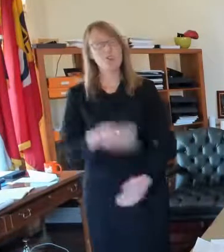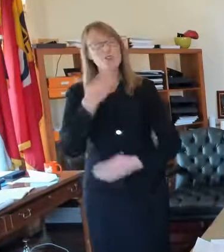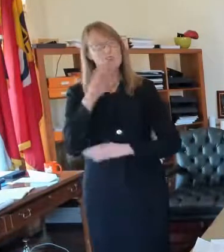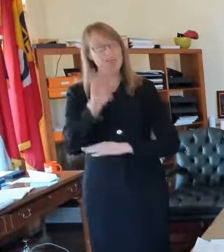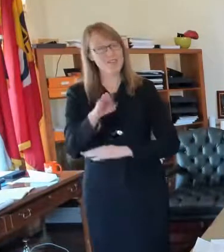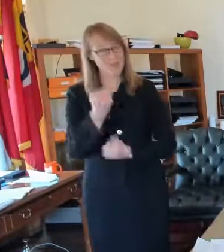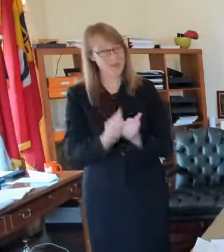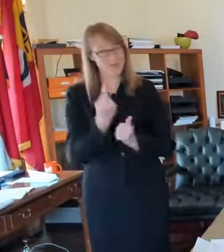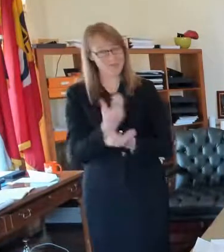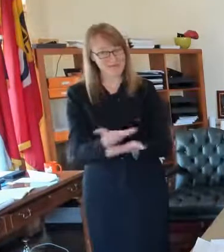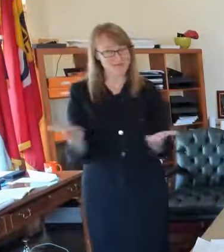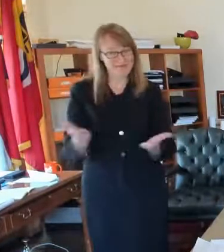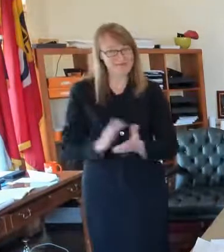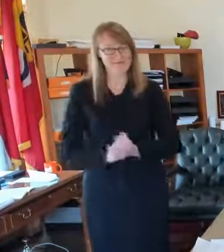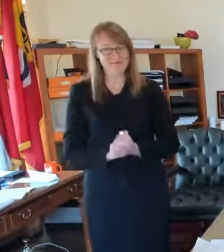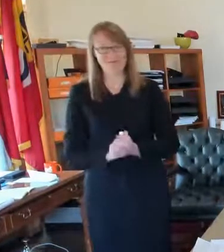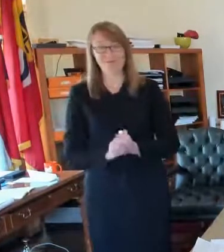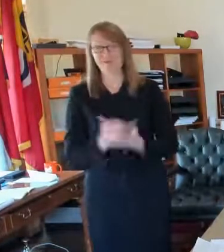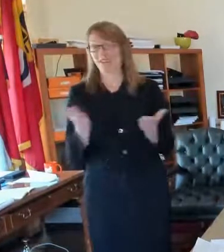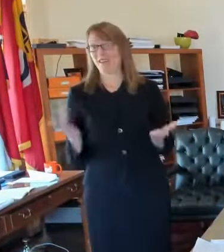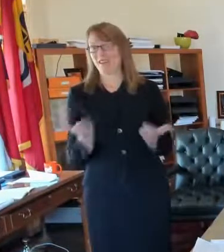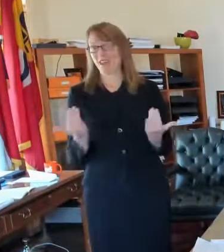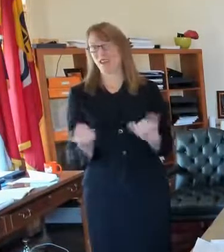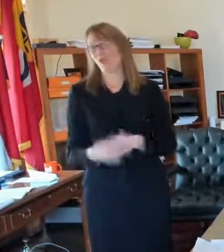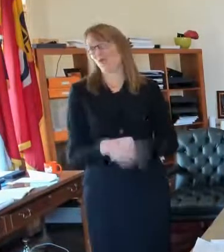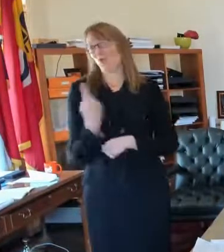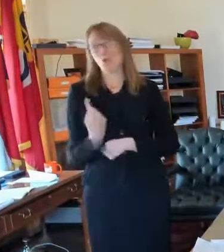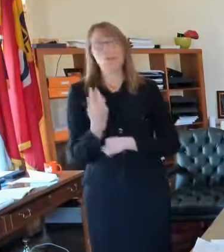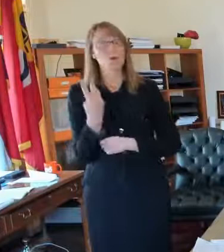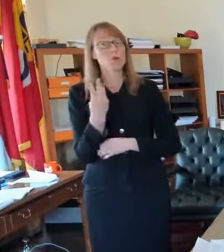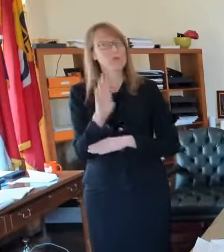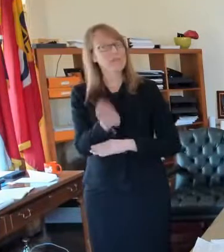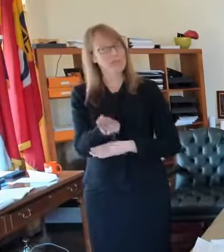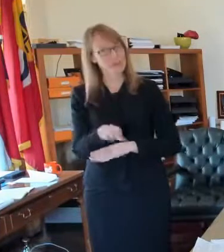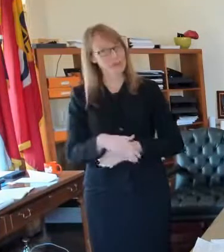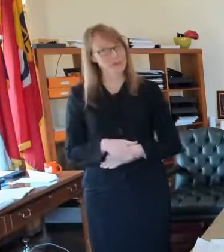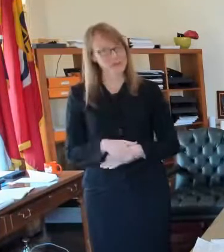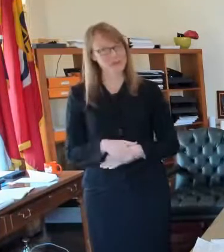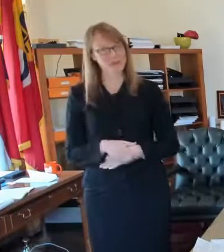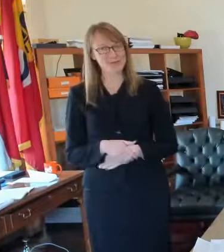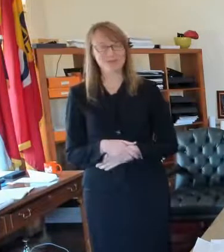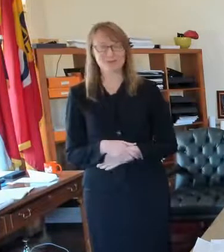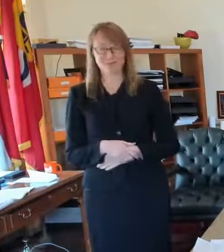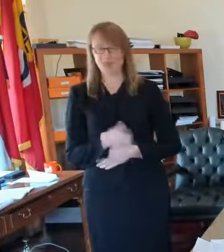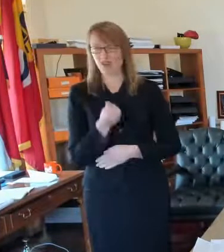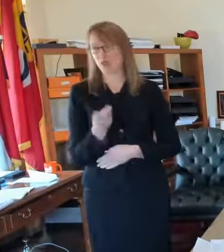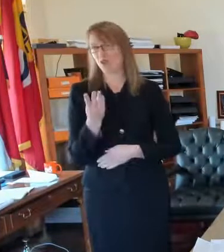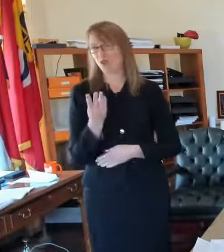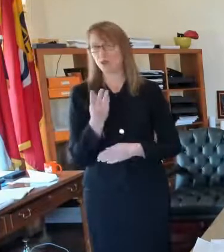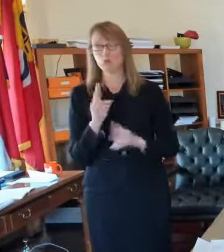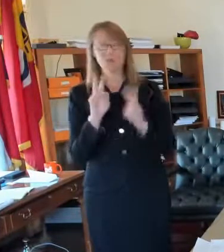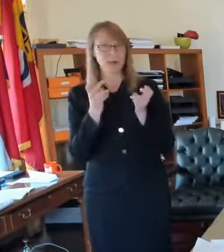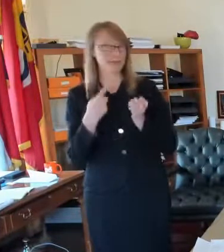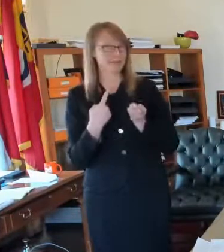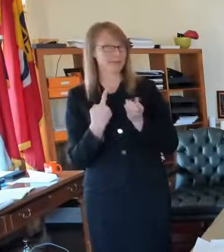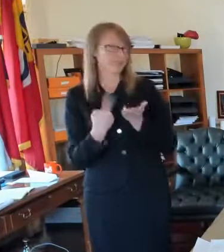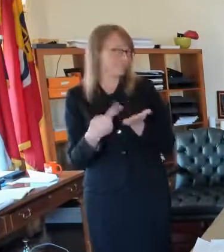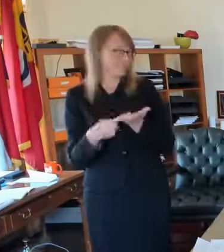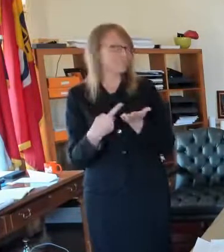Good afternoon, everyone. Here we are on a Wednesday afternoon. I've got a couple of things to chat with you about